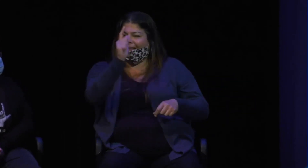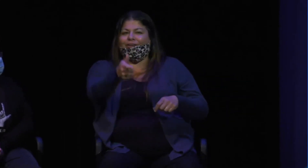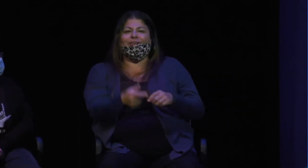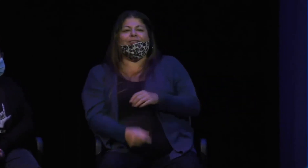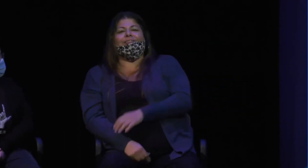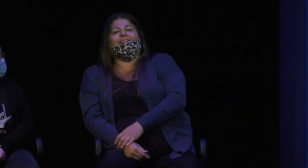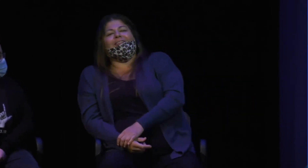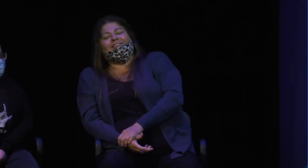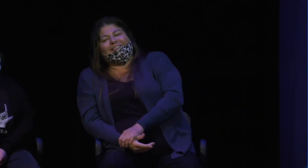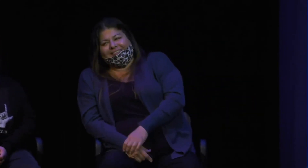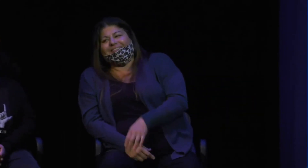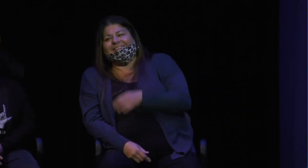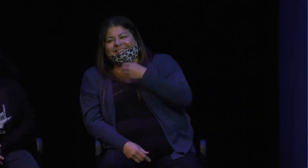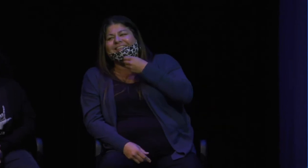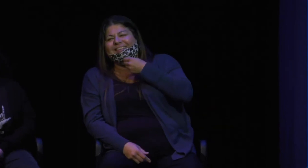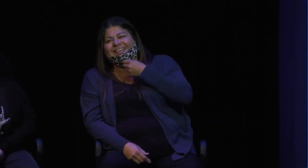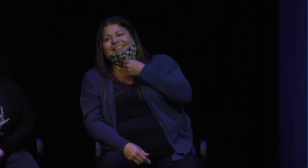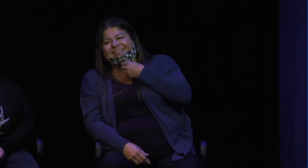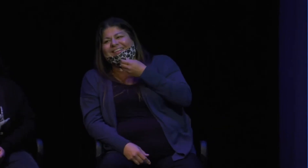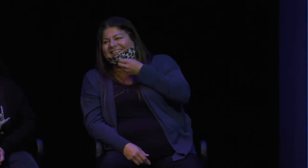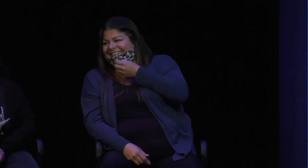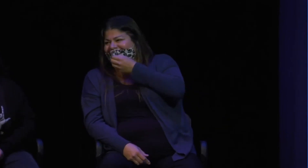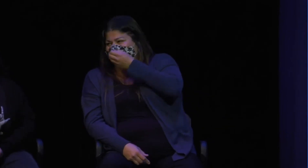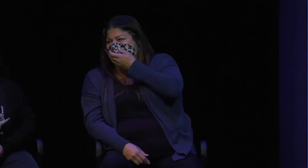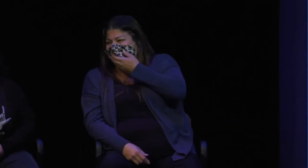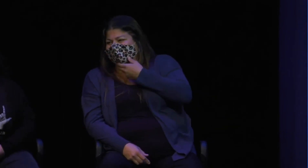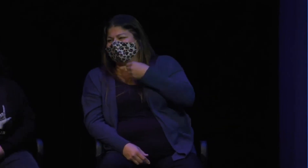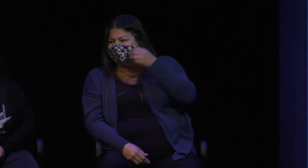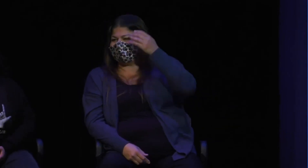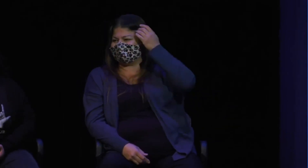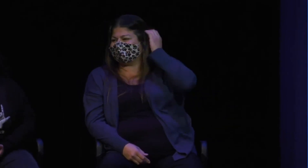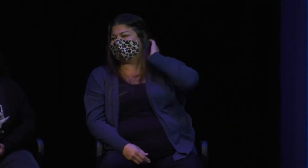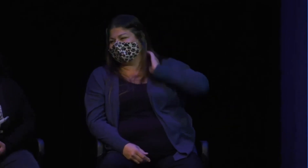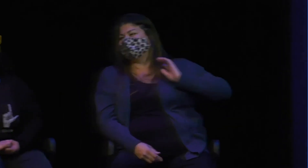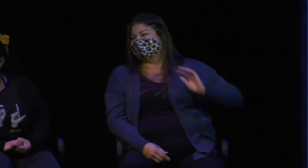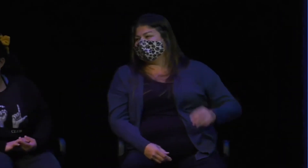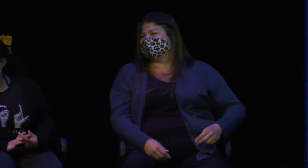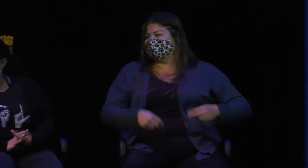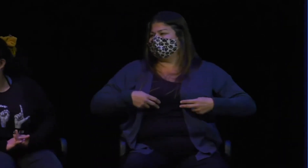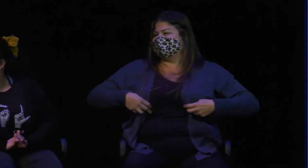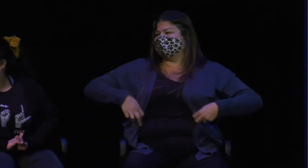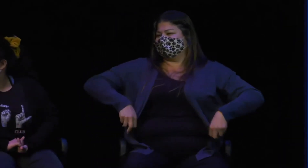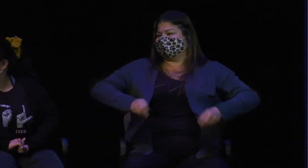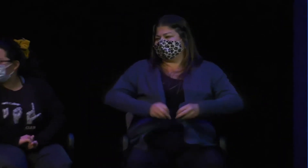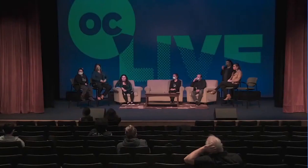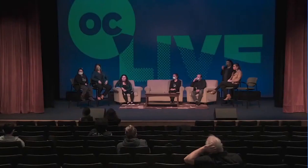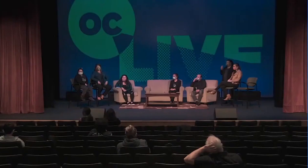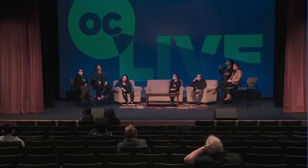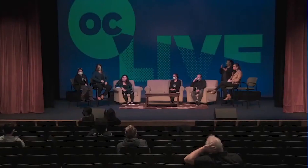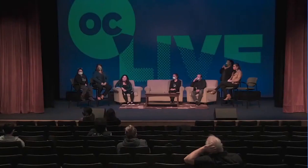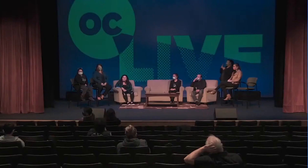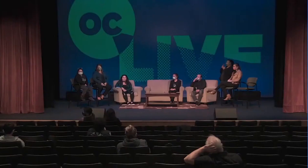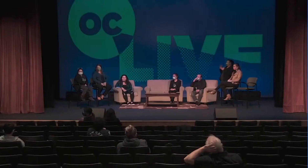a really interesting perspective. I'm going to have to actually think about that a little bit more later. Thank you.